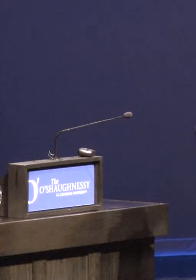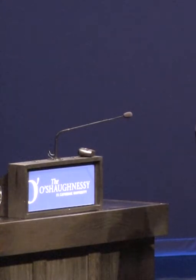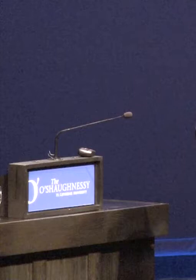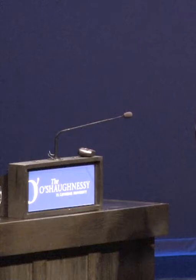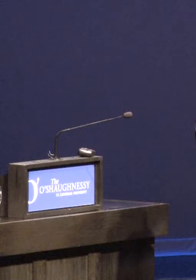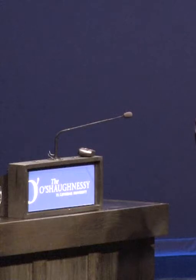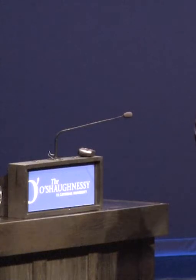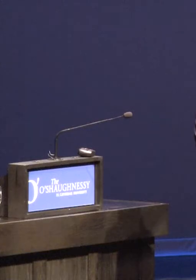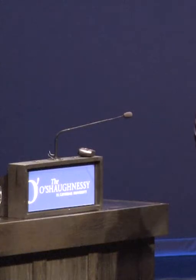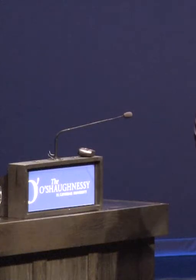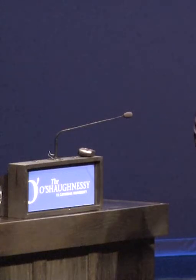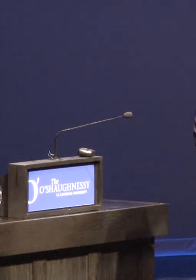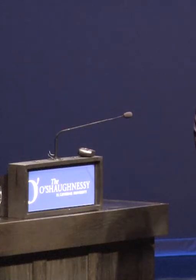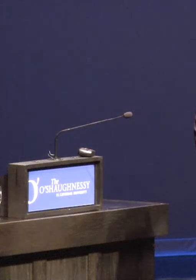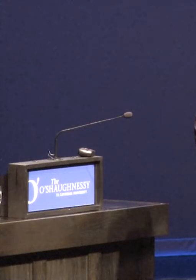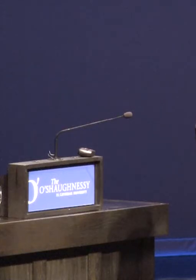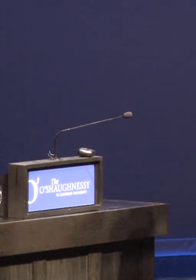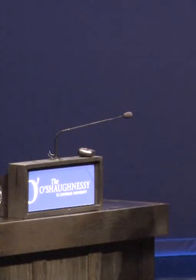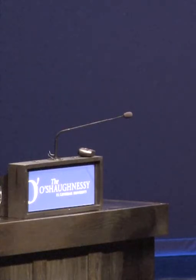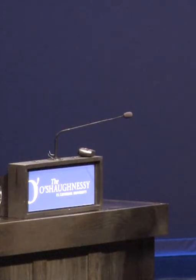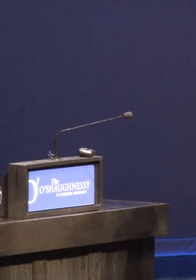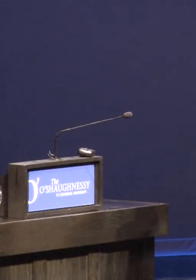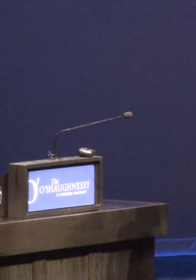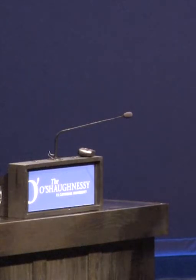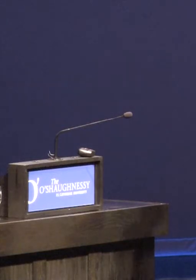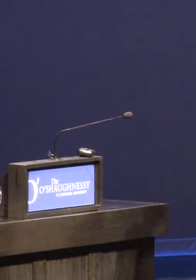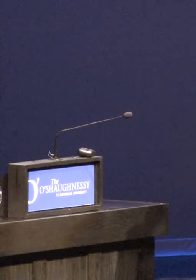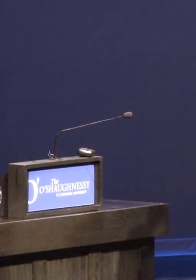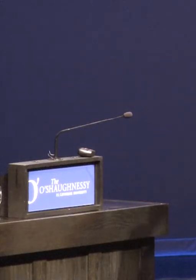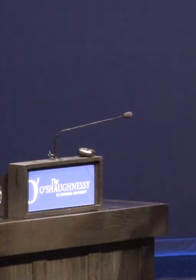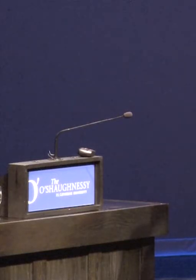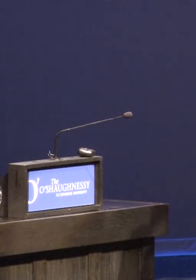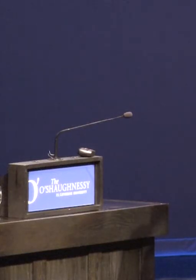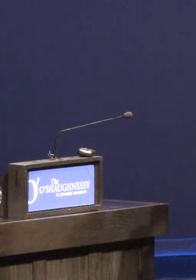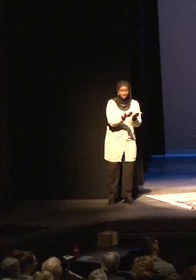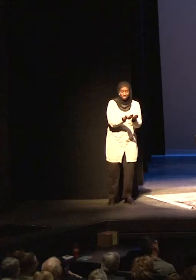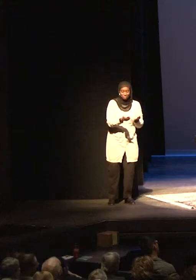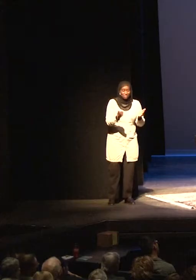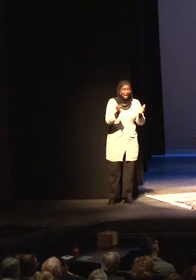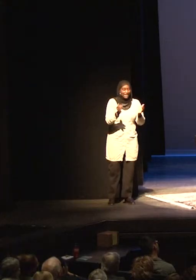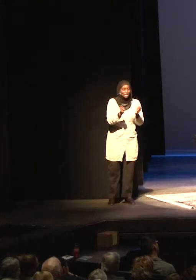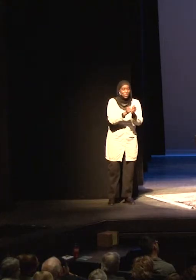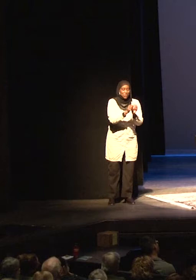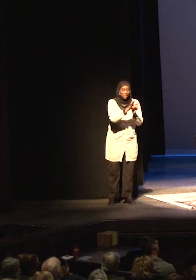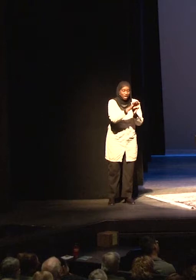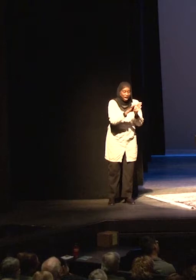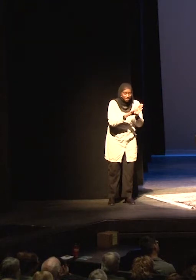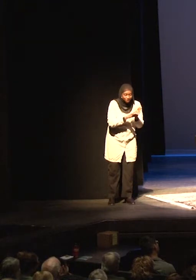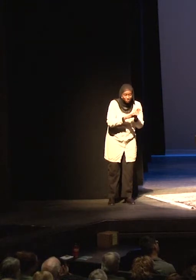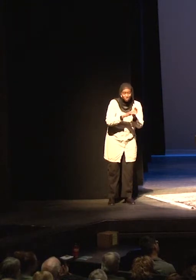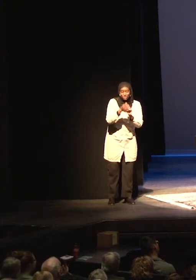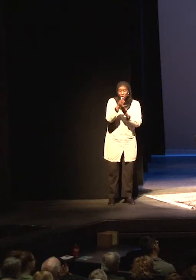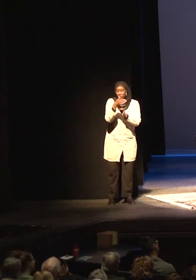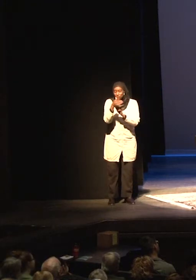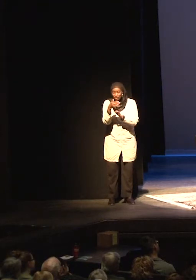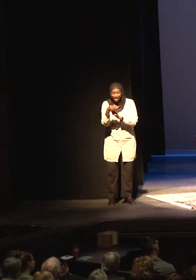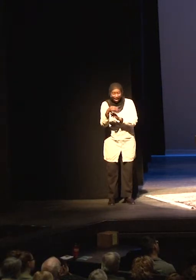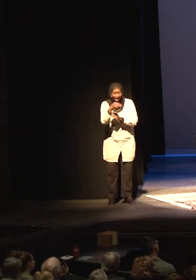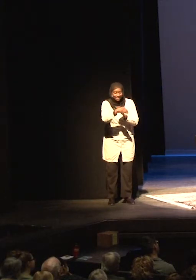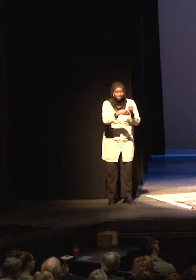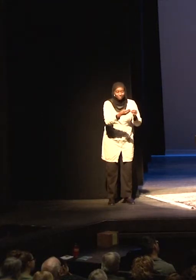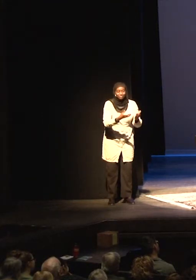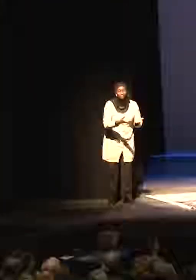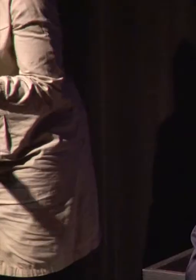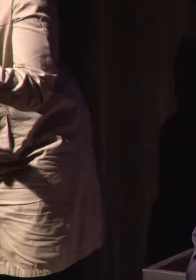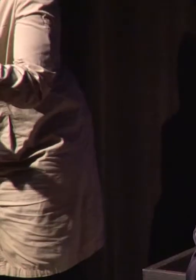with a constitution and a flag in it. I accepted that so humbly. And they said, this is what we do